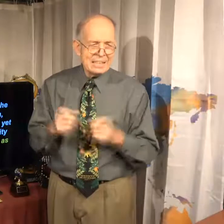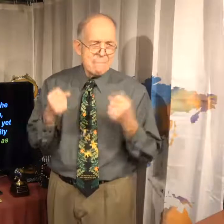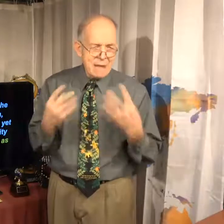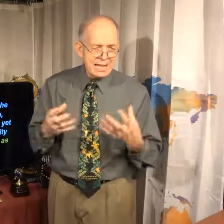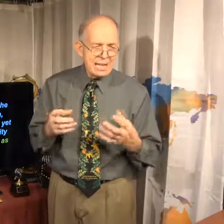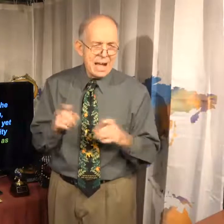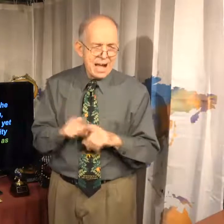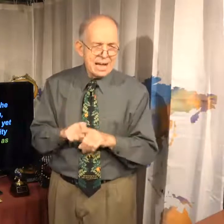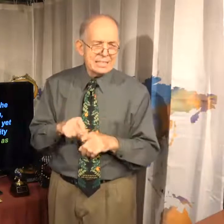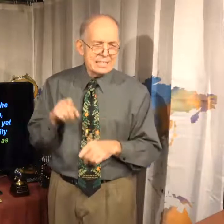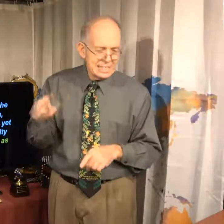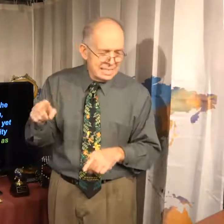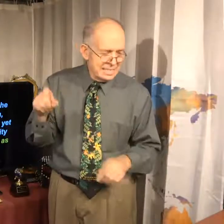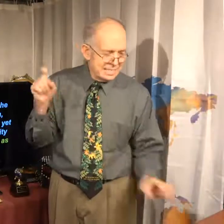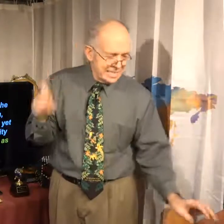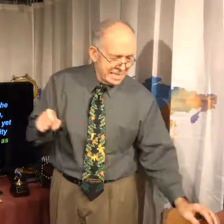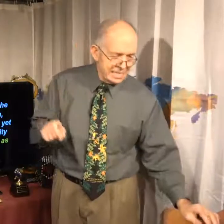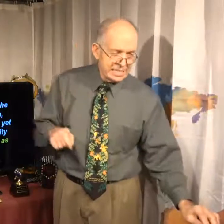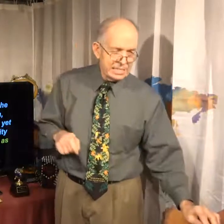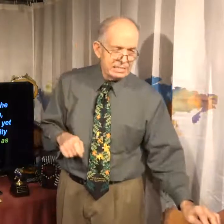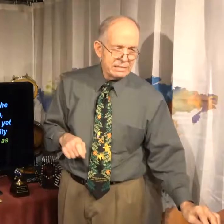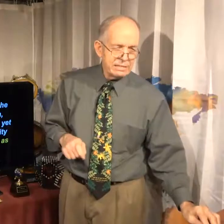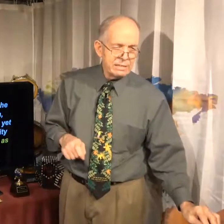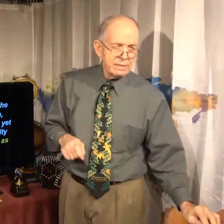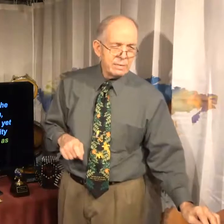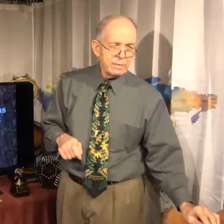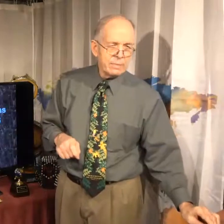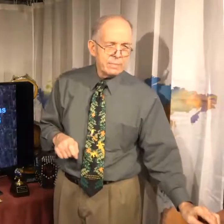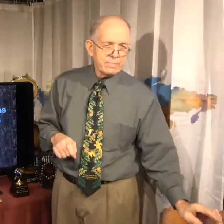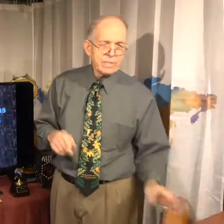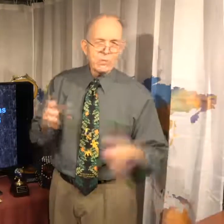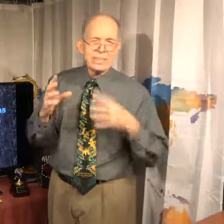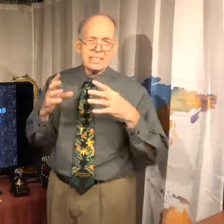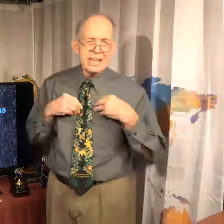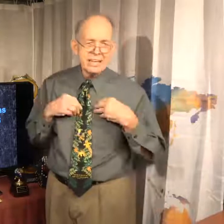as many as he needs. receiving.